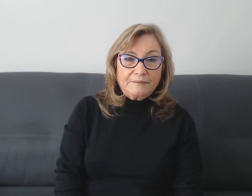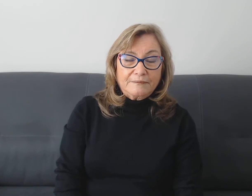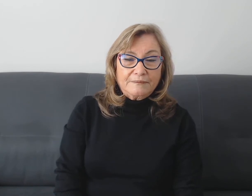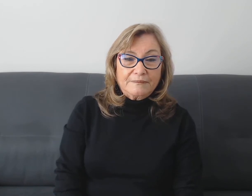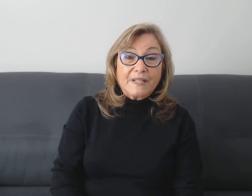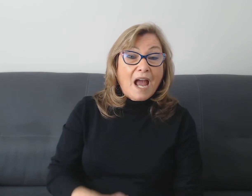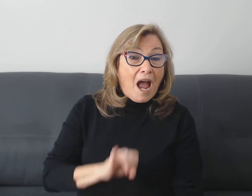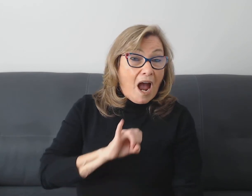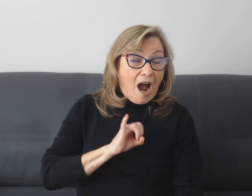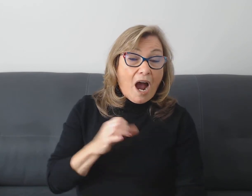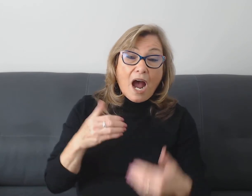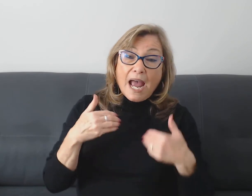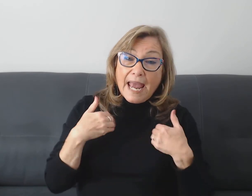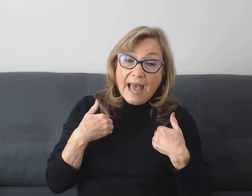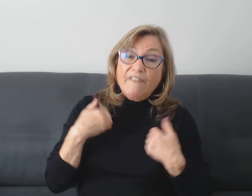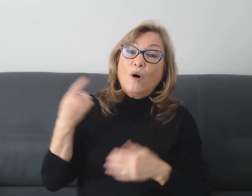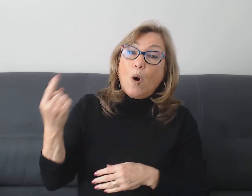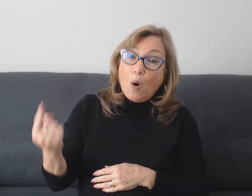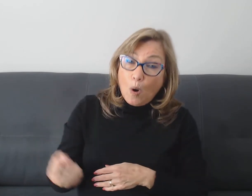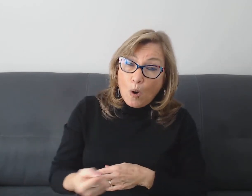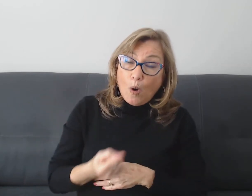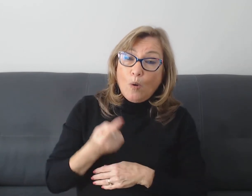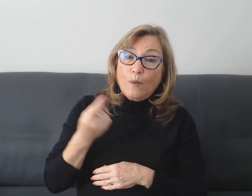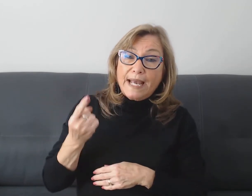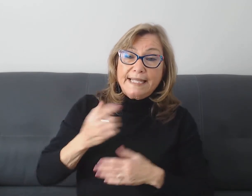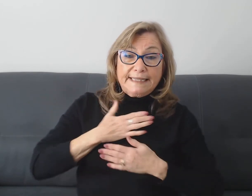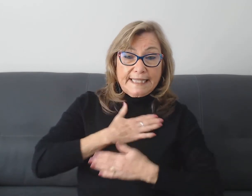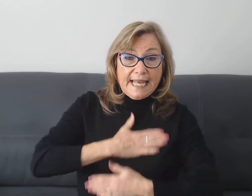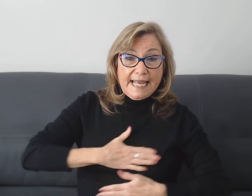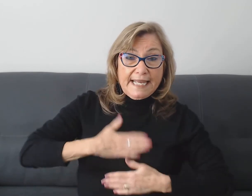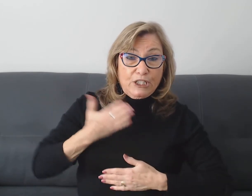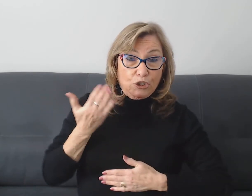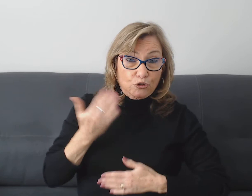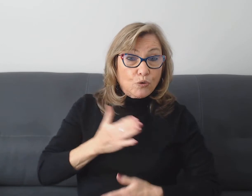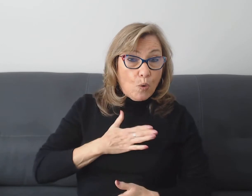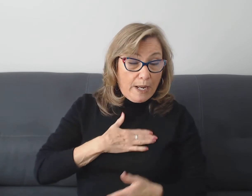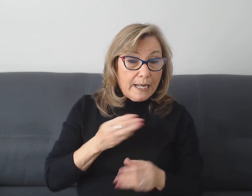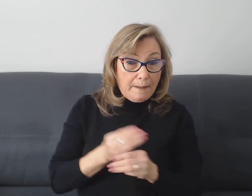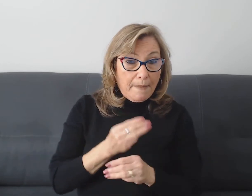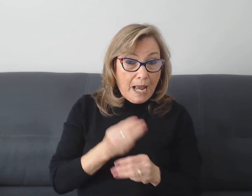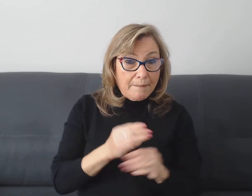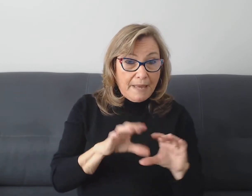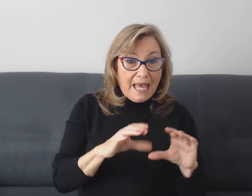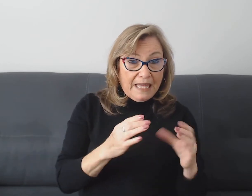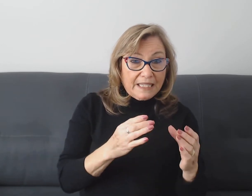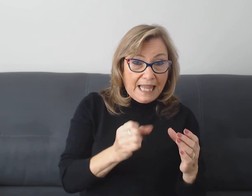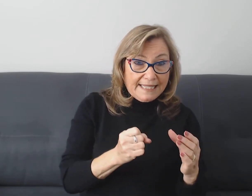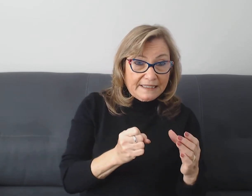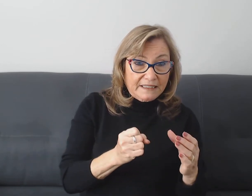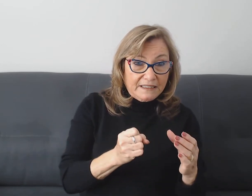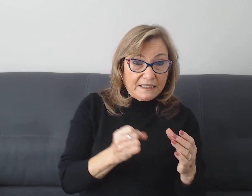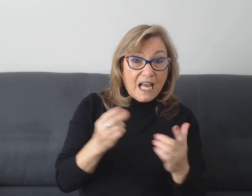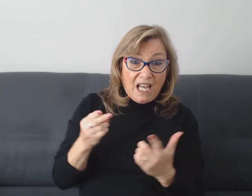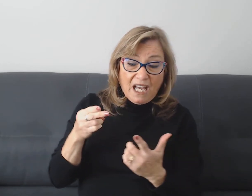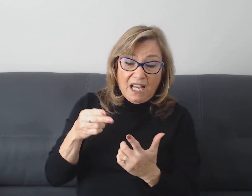I have always enjoyed my math classes until I took geometry.